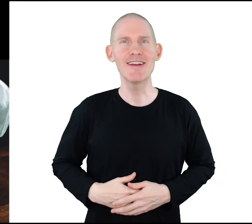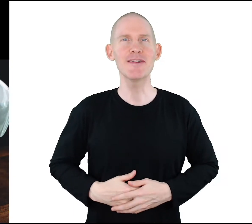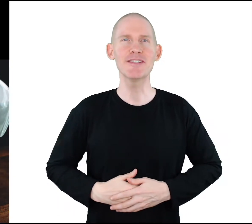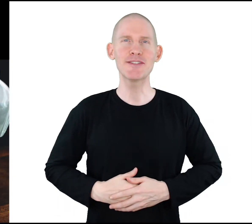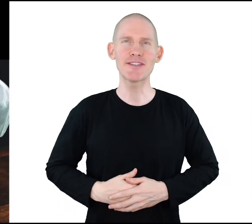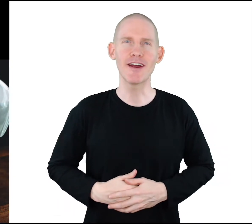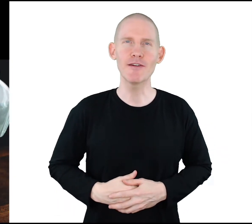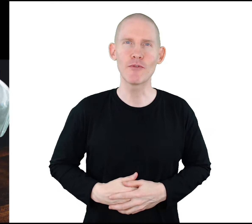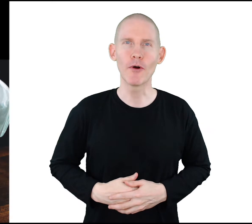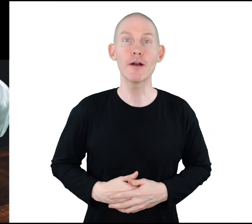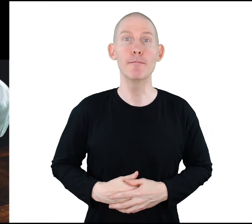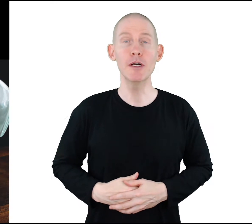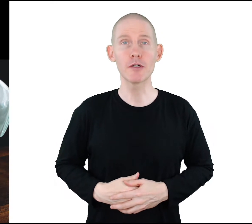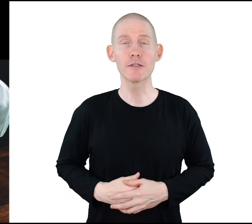Here is the sign for milk.